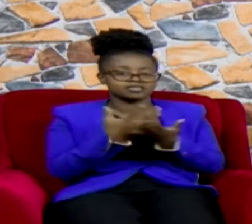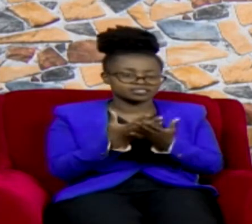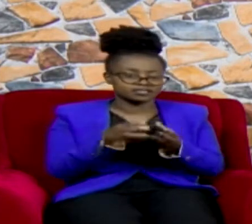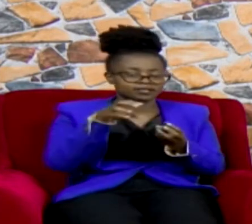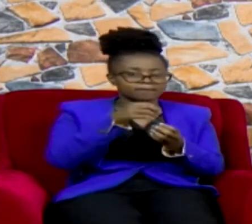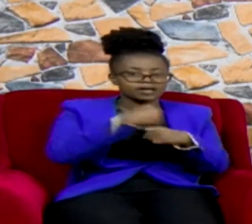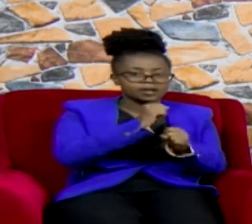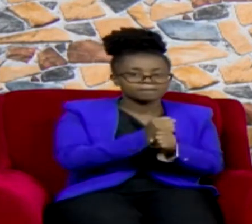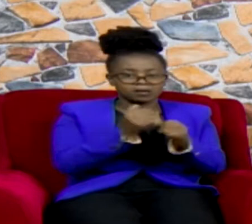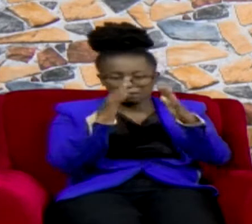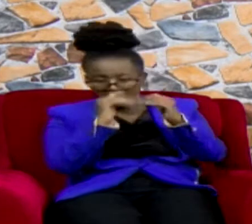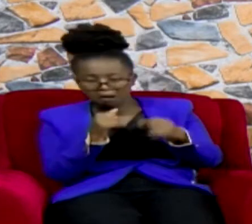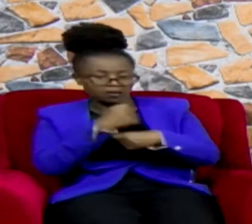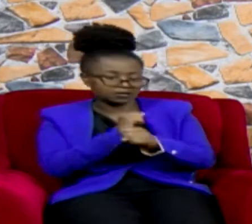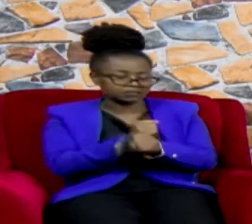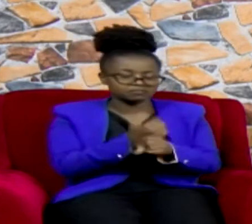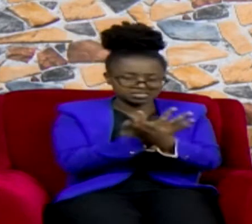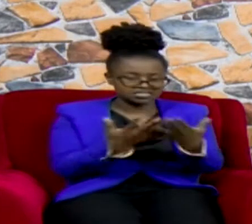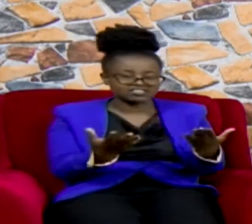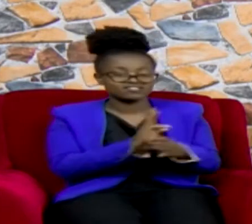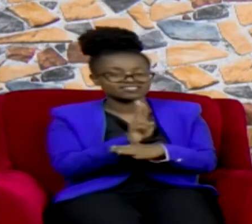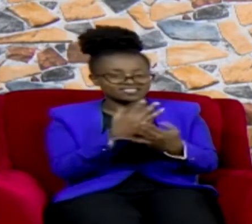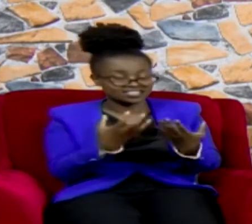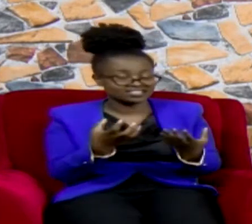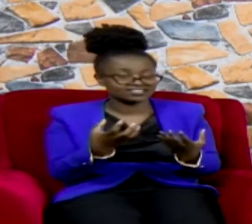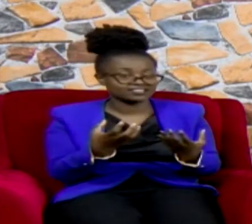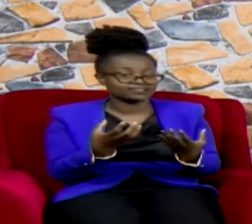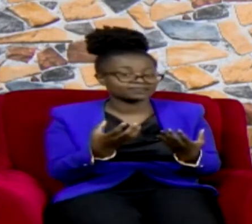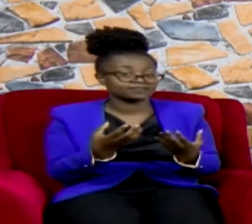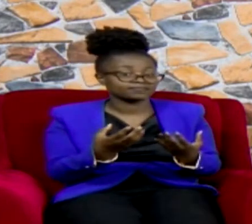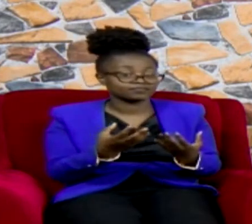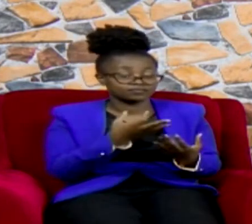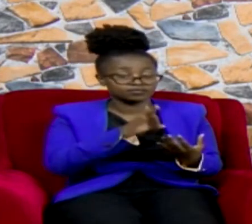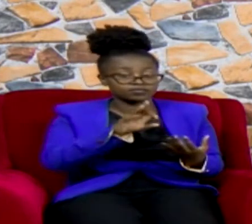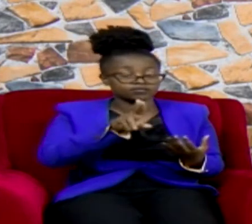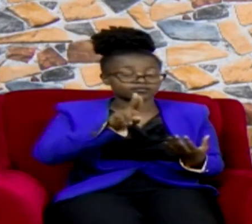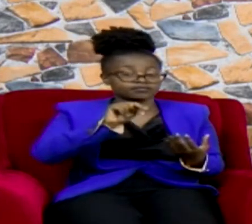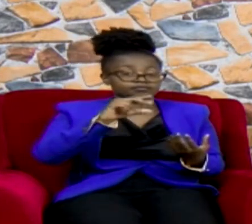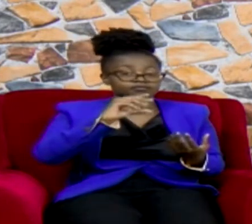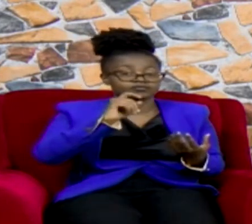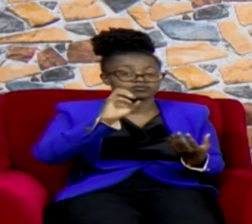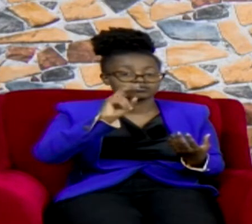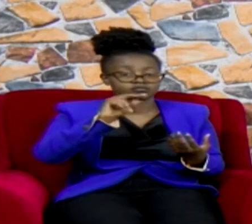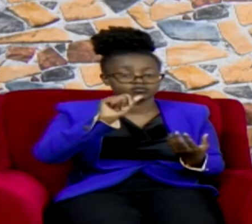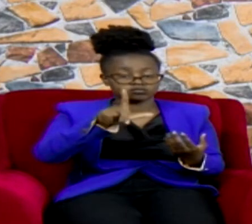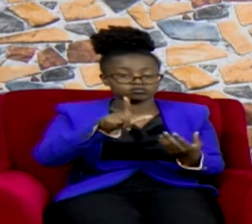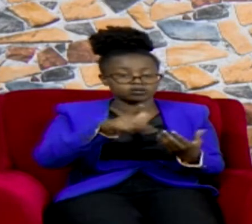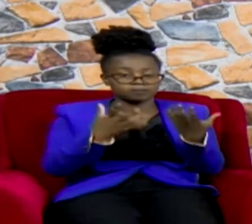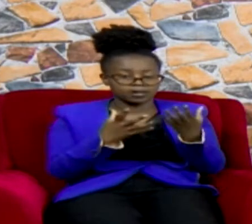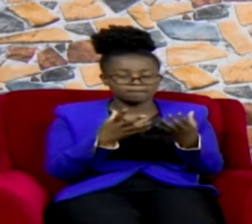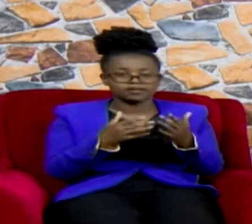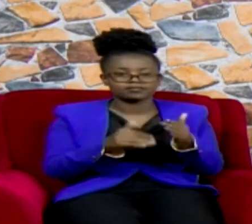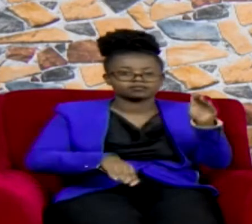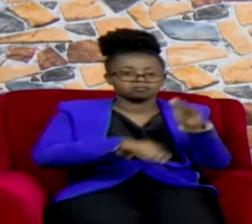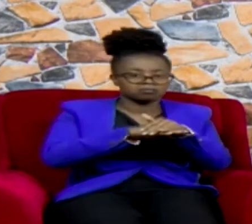and they make. So they construct. They are so perfect. Functional play it's like the ball is to be